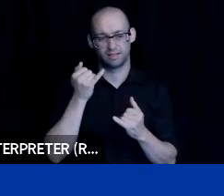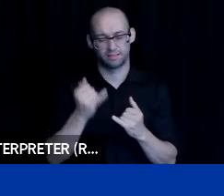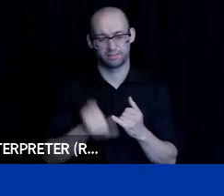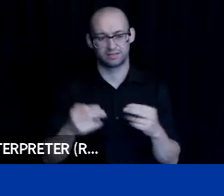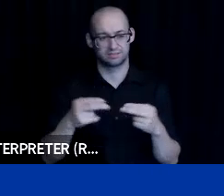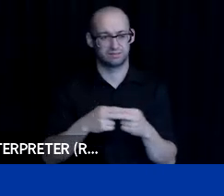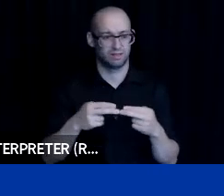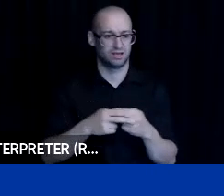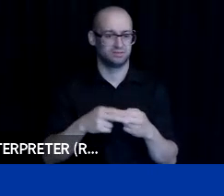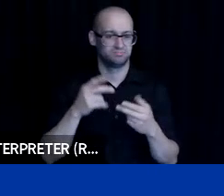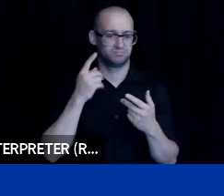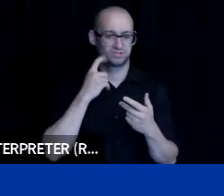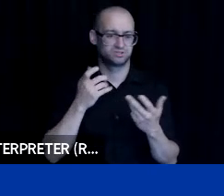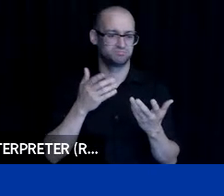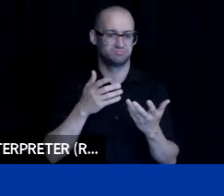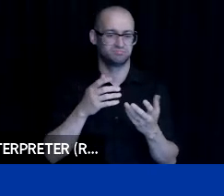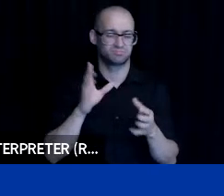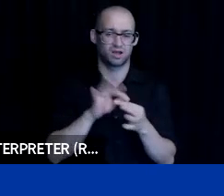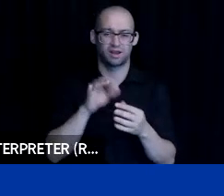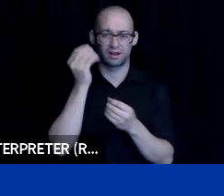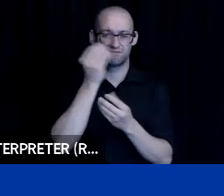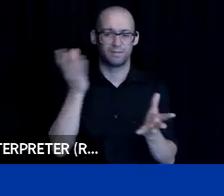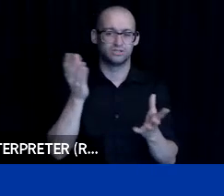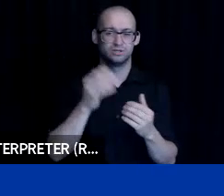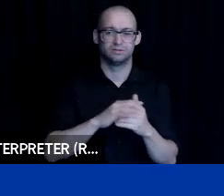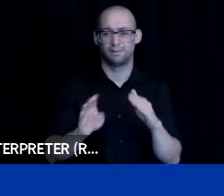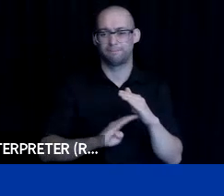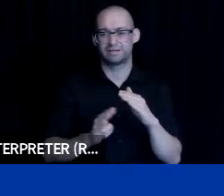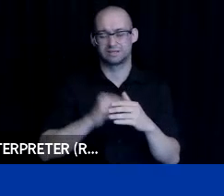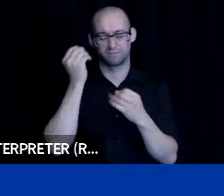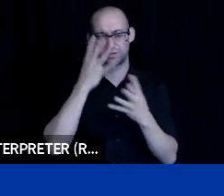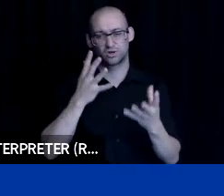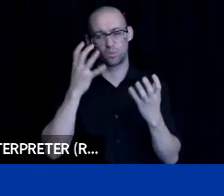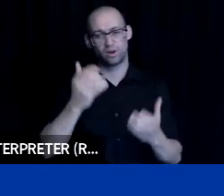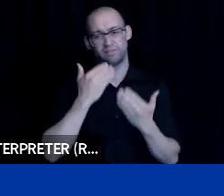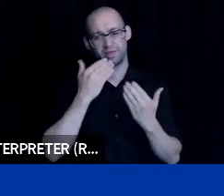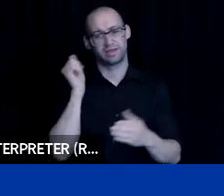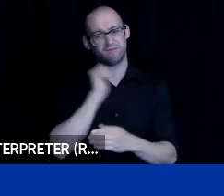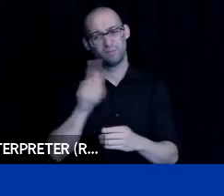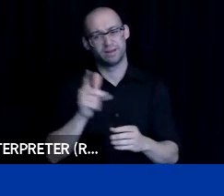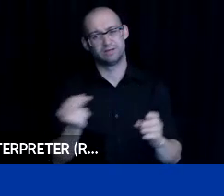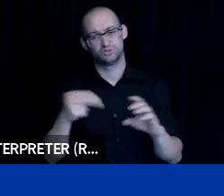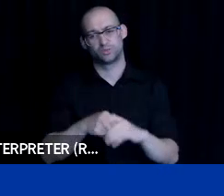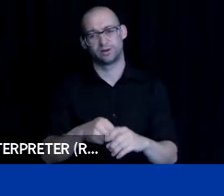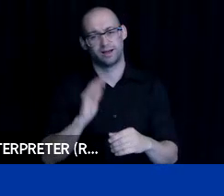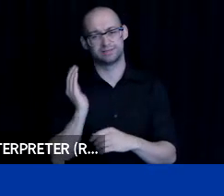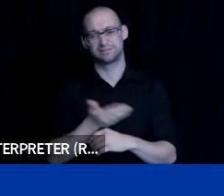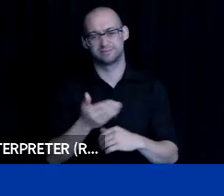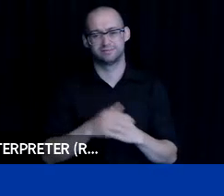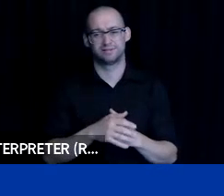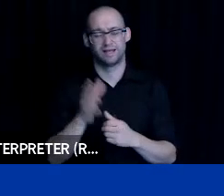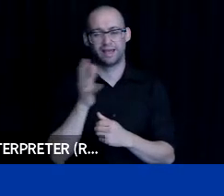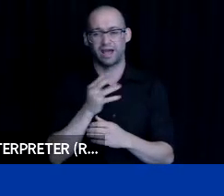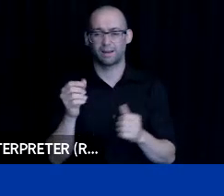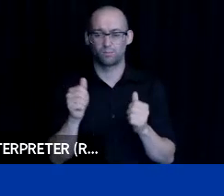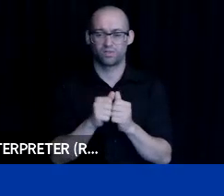wrap up and contact information, and really want to thank all of you for being here today, for joining us and being with us for